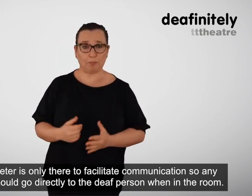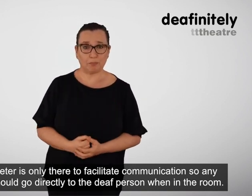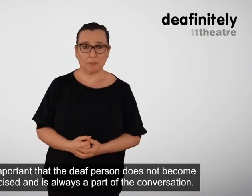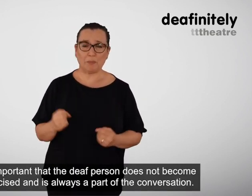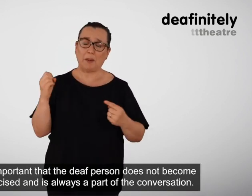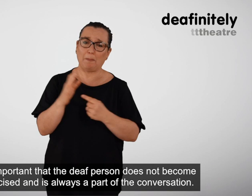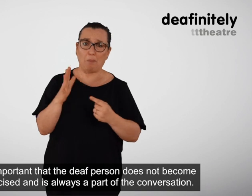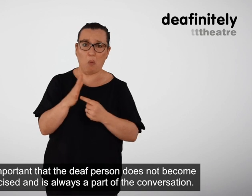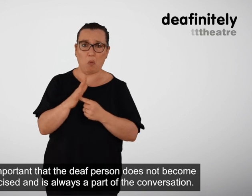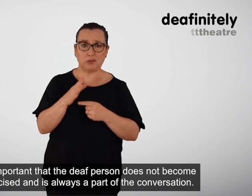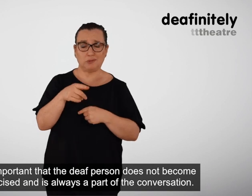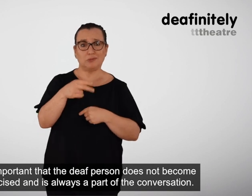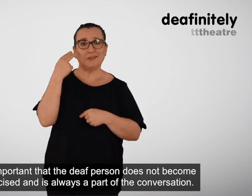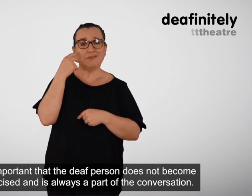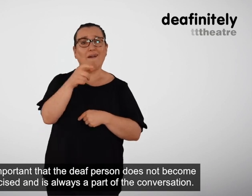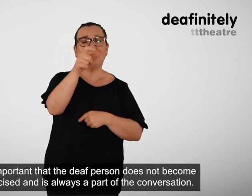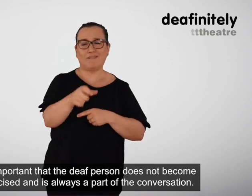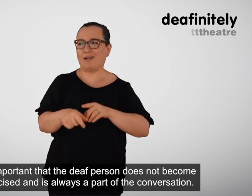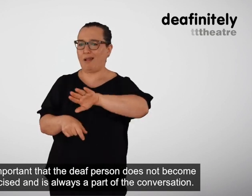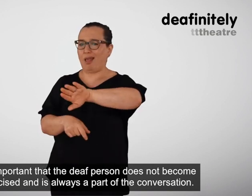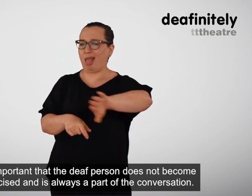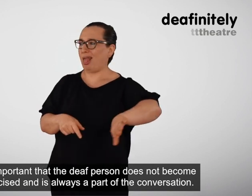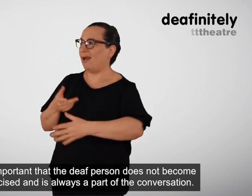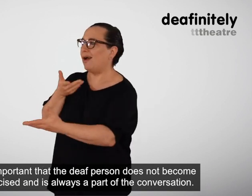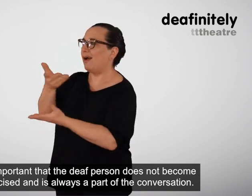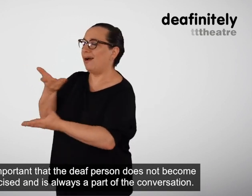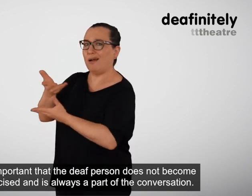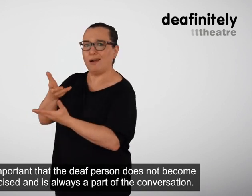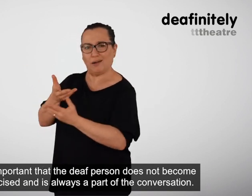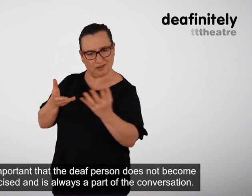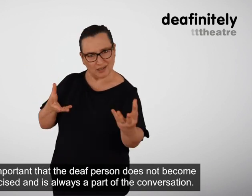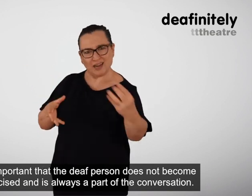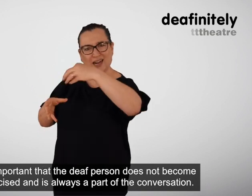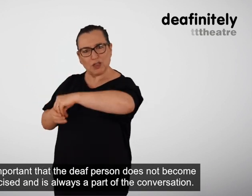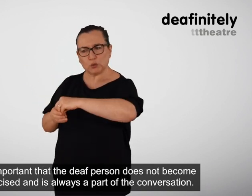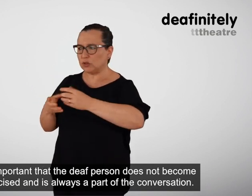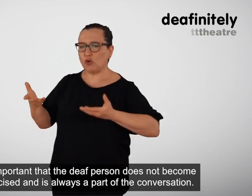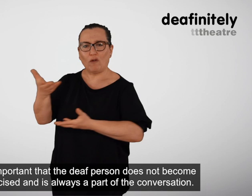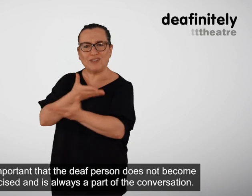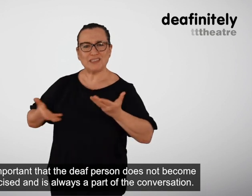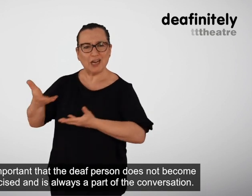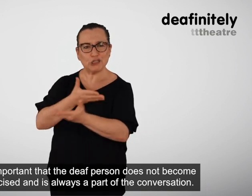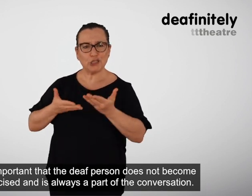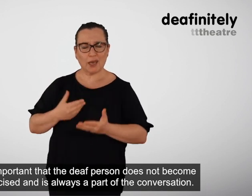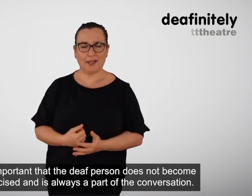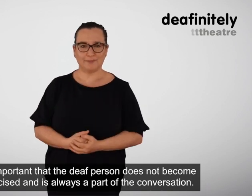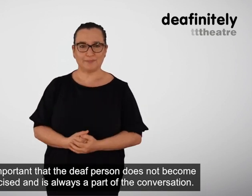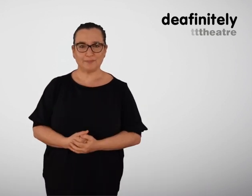It is important that the deaf person does not become ostracised and is always a part of the conversation.